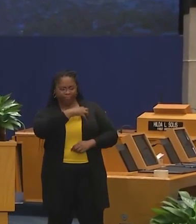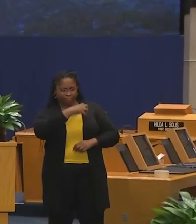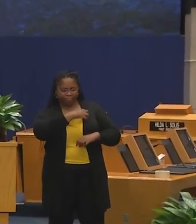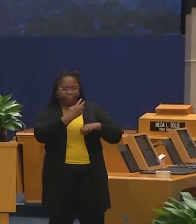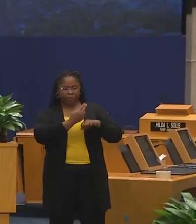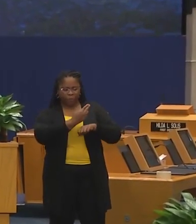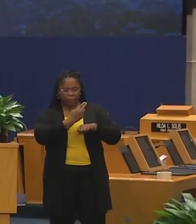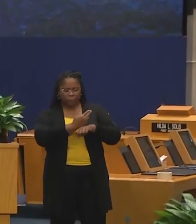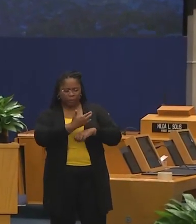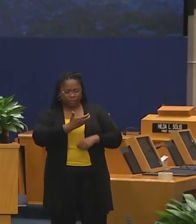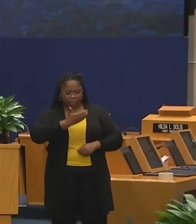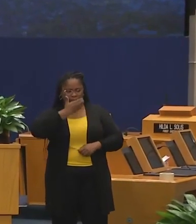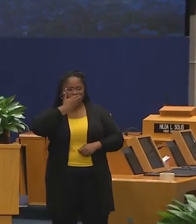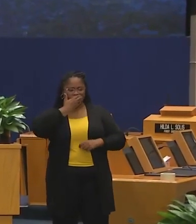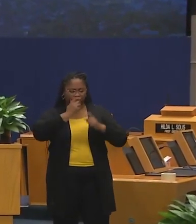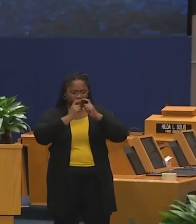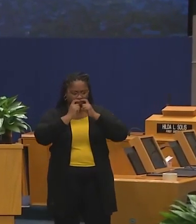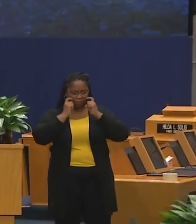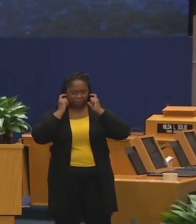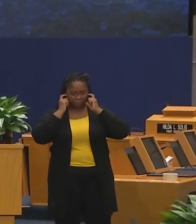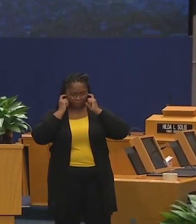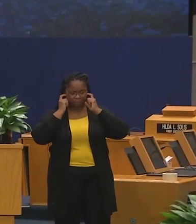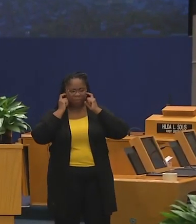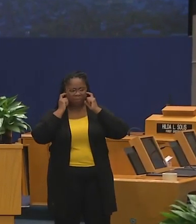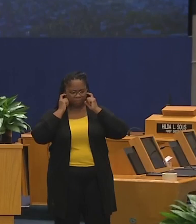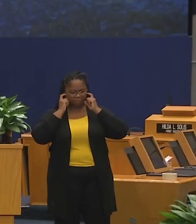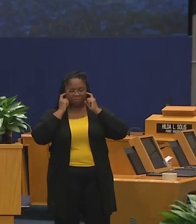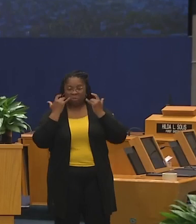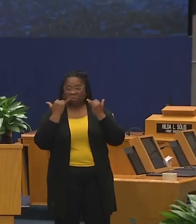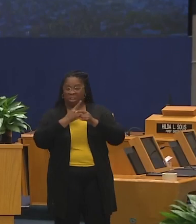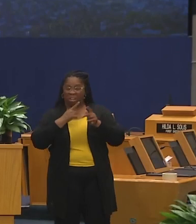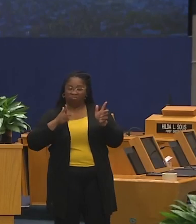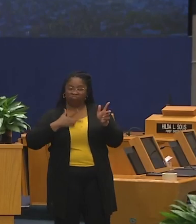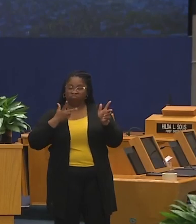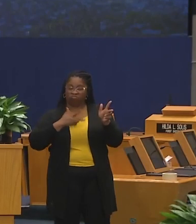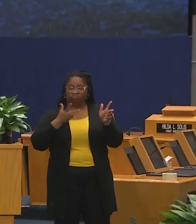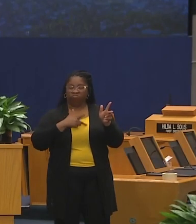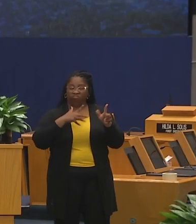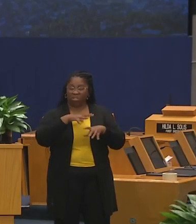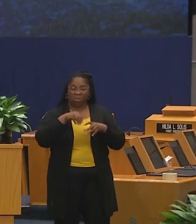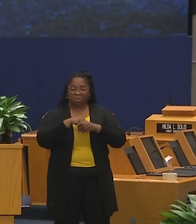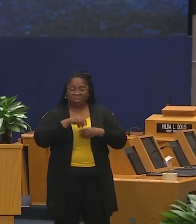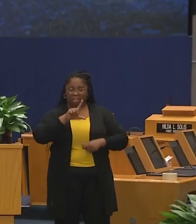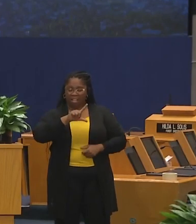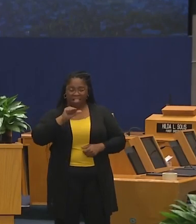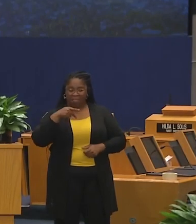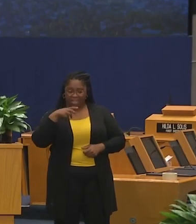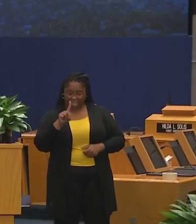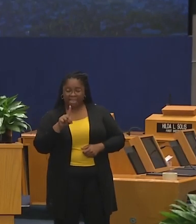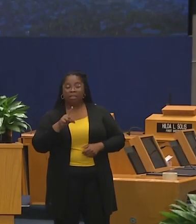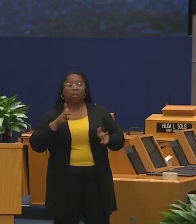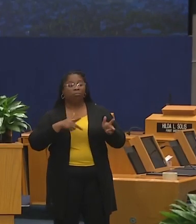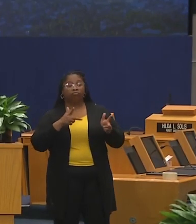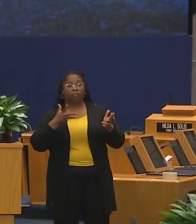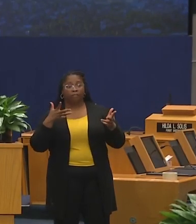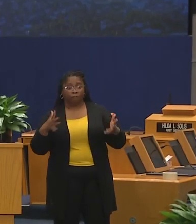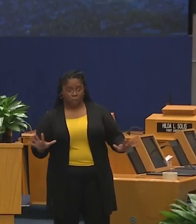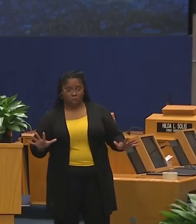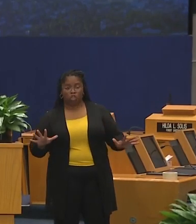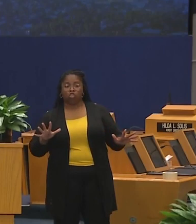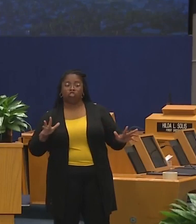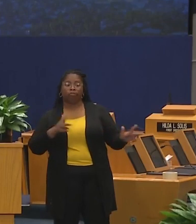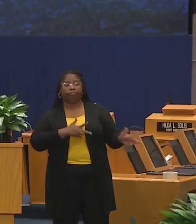the face masks. There was a pursuit today involving LAPD. At the end of the pursuit, for whatever reason,